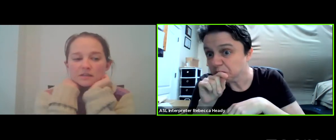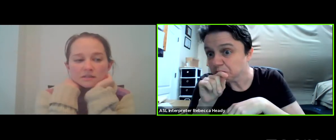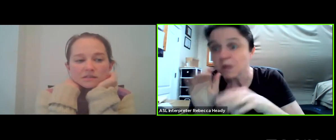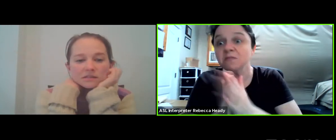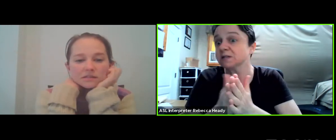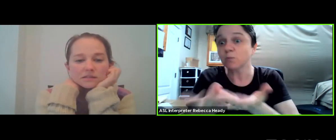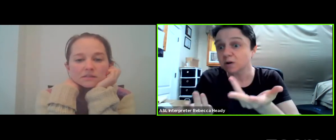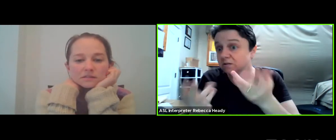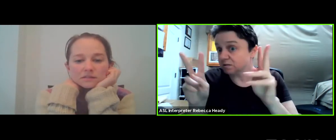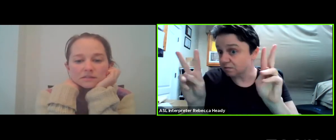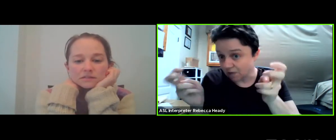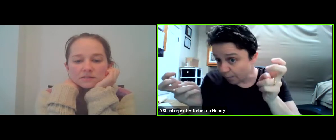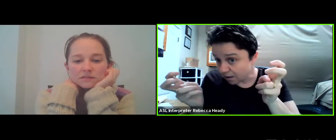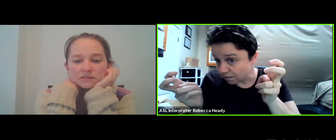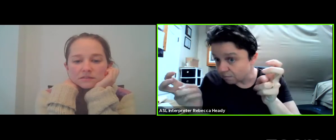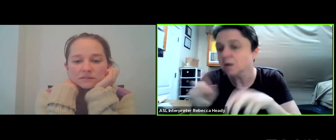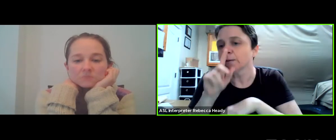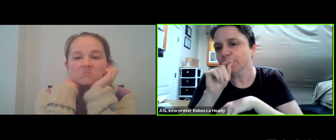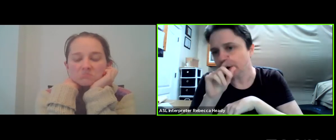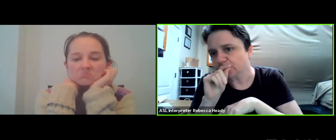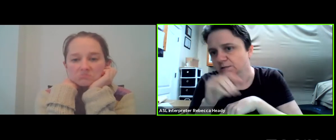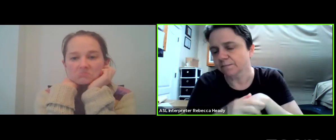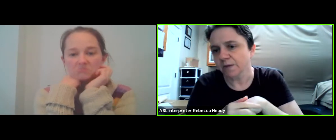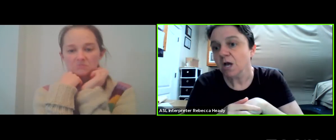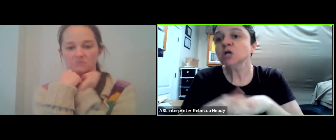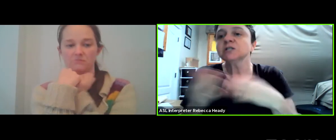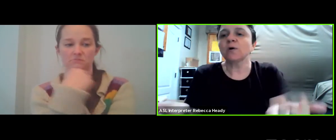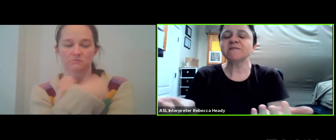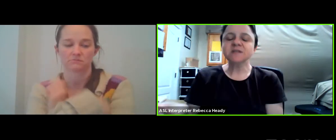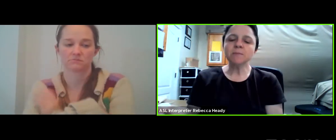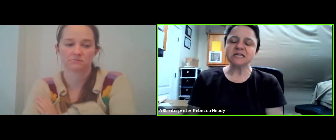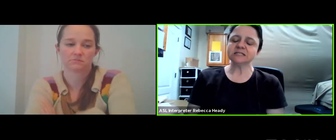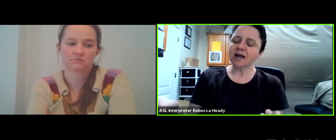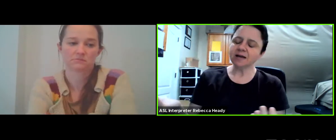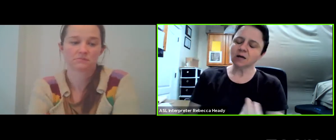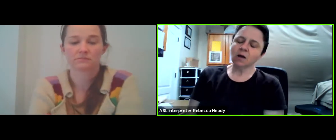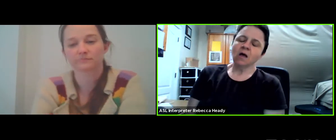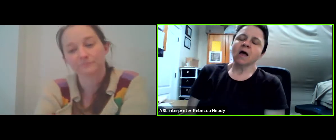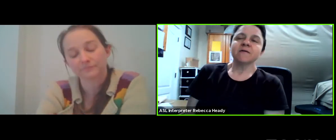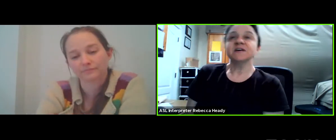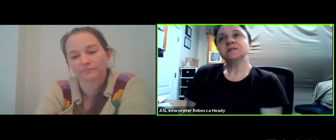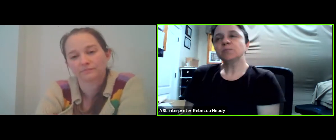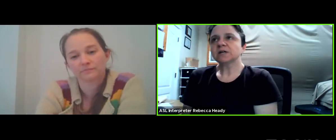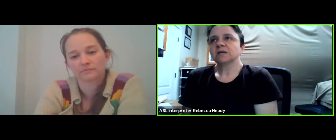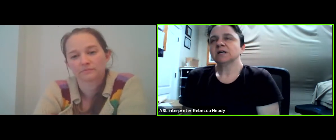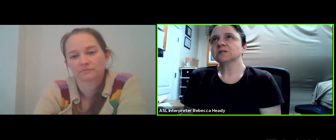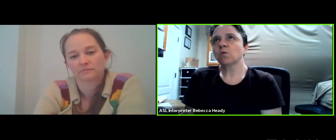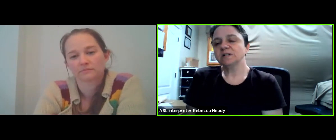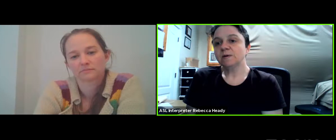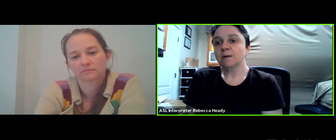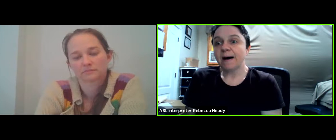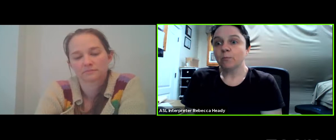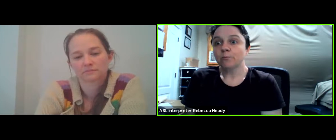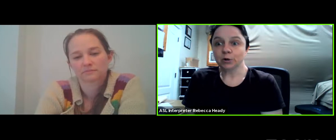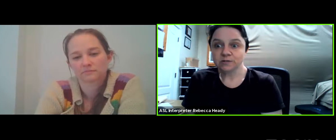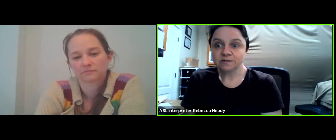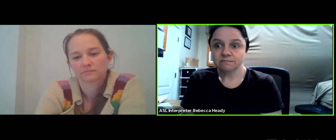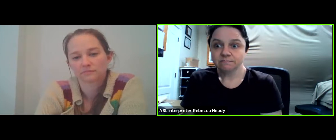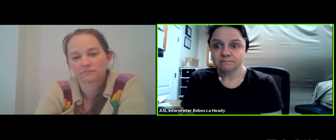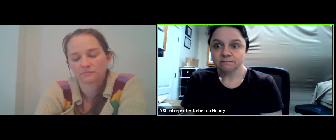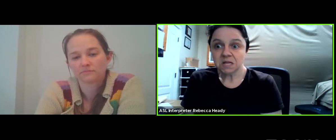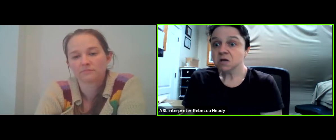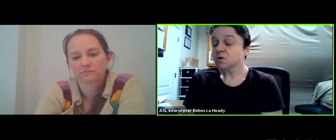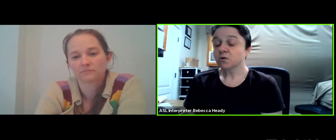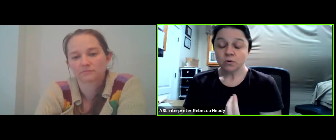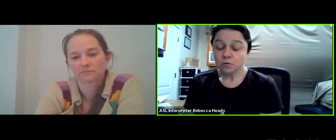uses that. This book topic, birds. So if somebody signed, this book is going to be about